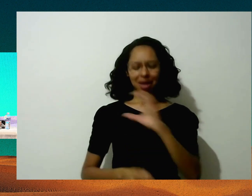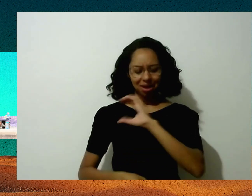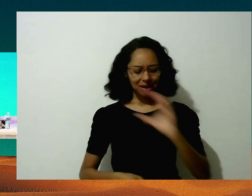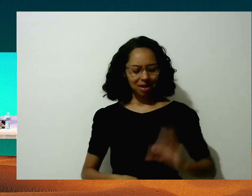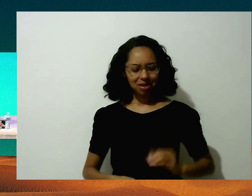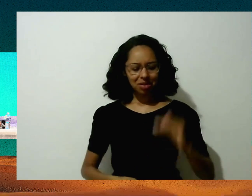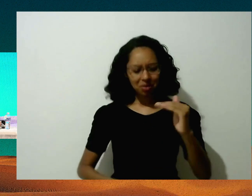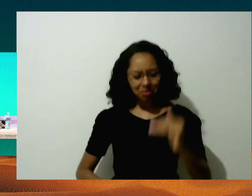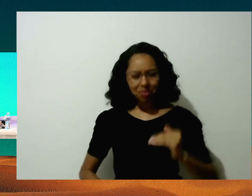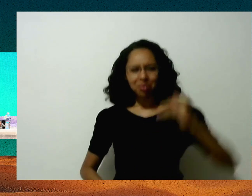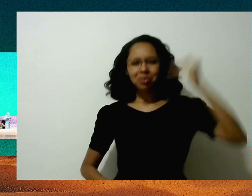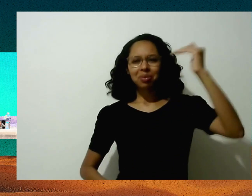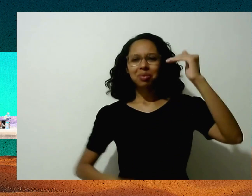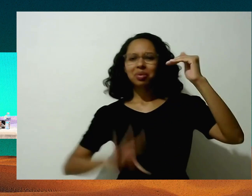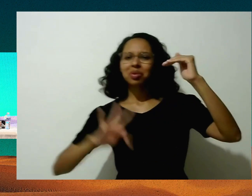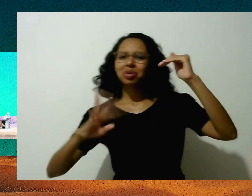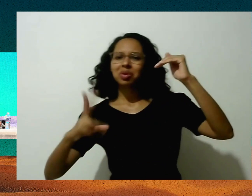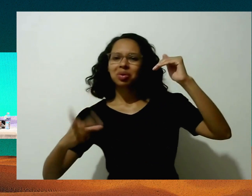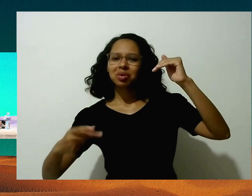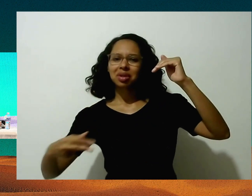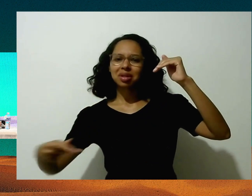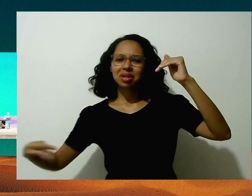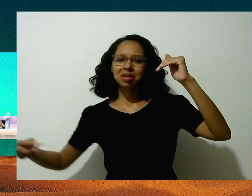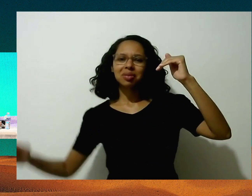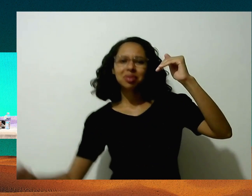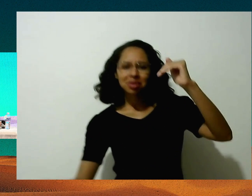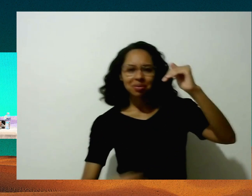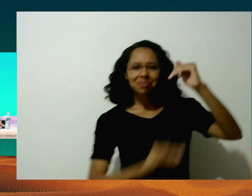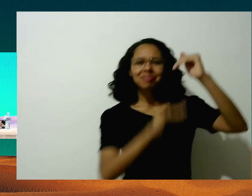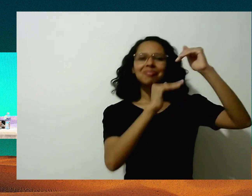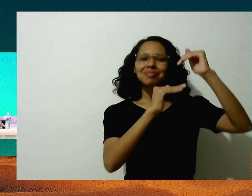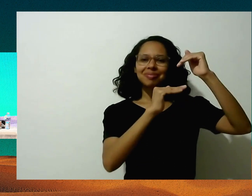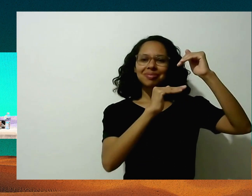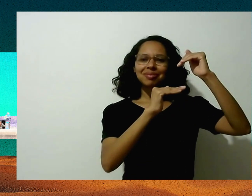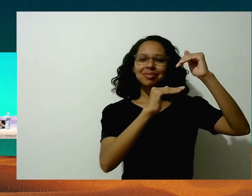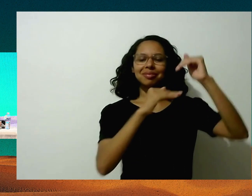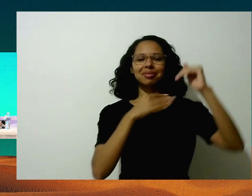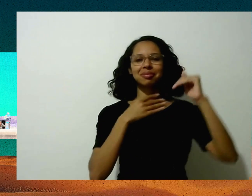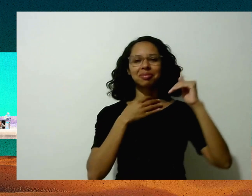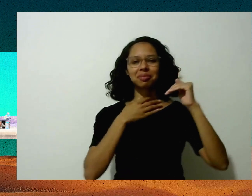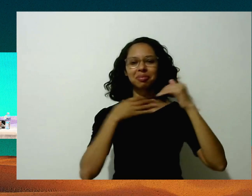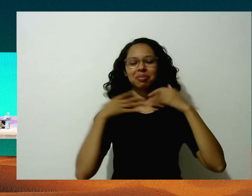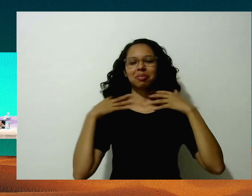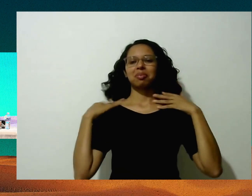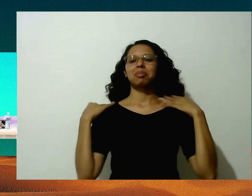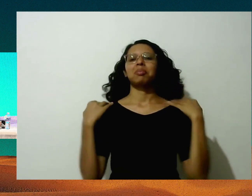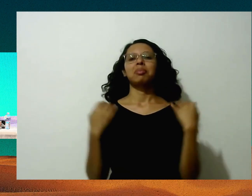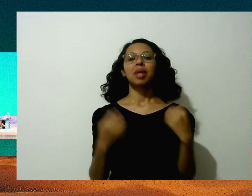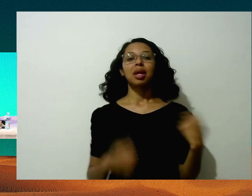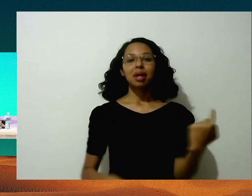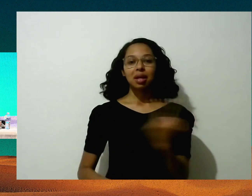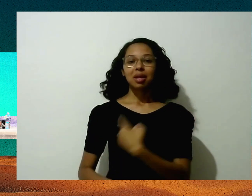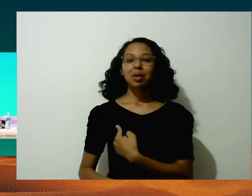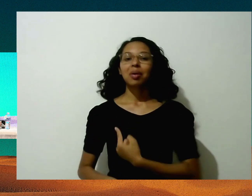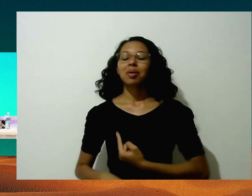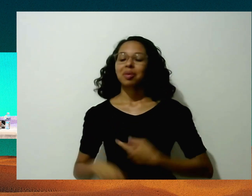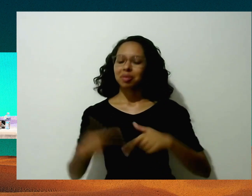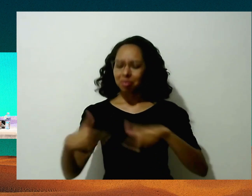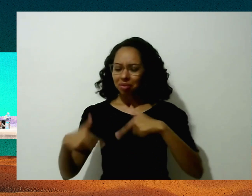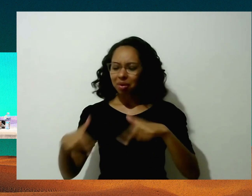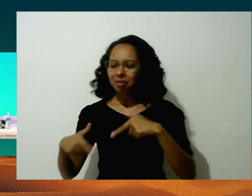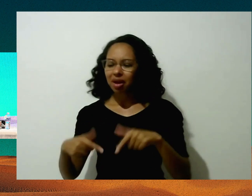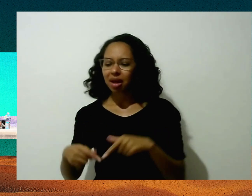make Christ to be head over all things. E nosso cabeça, quando nós fazemos esse trabalho, nosso cabeça